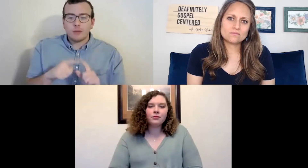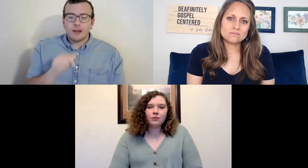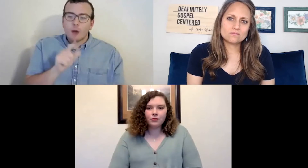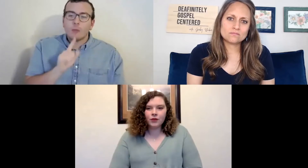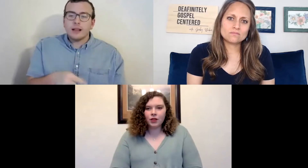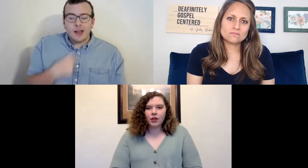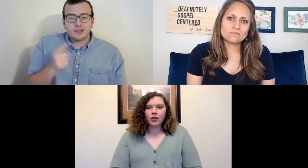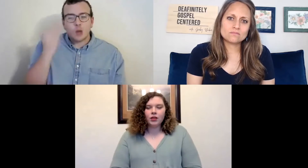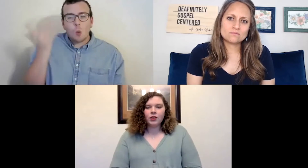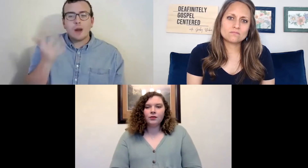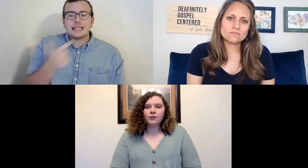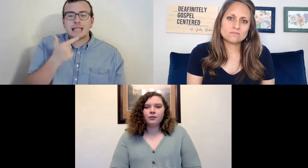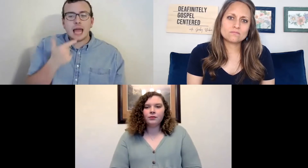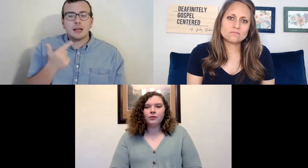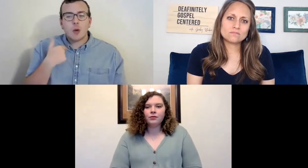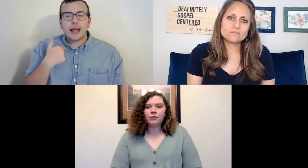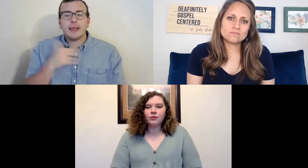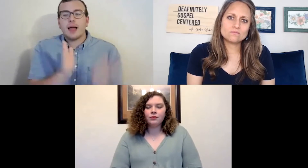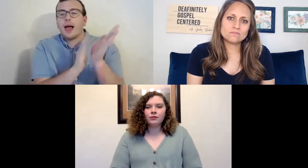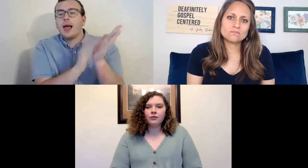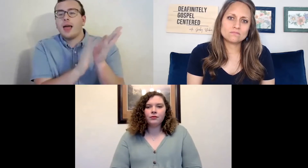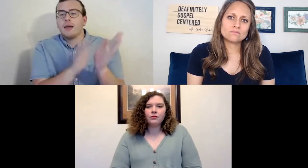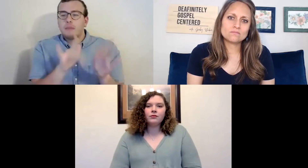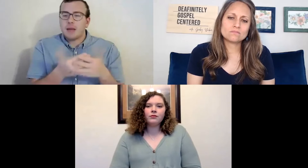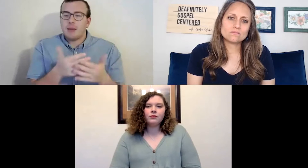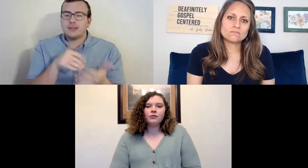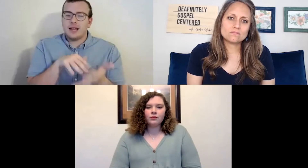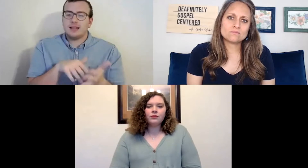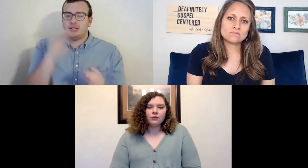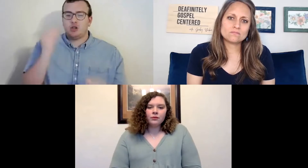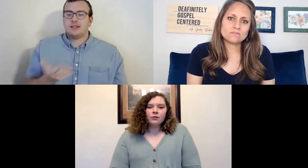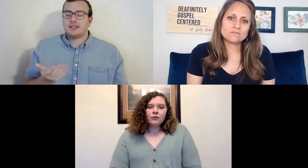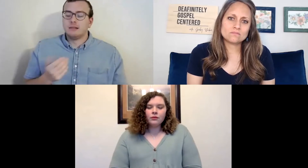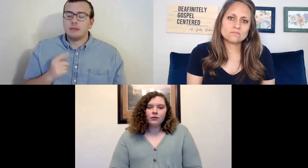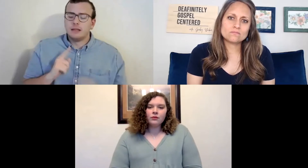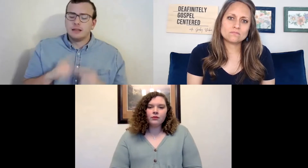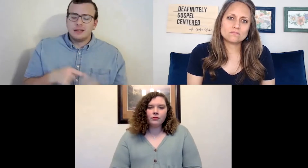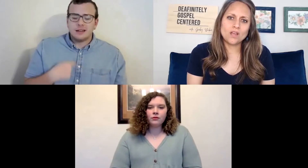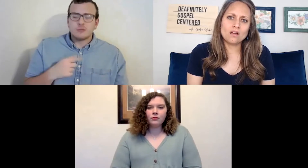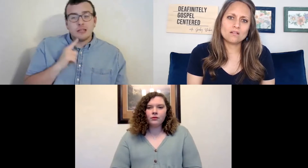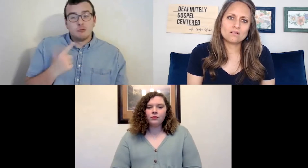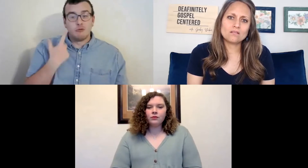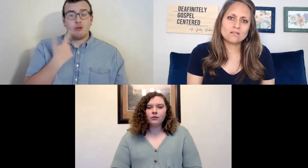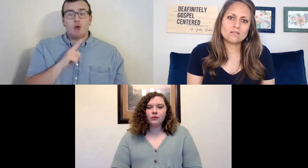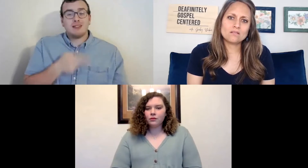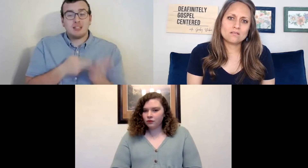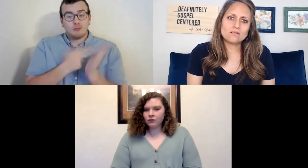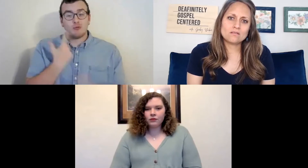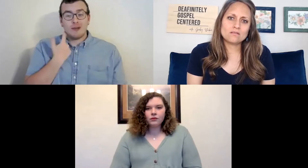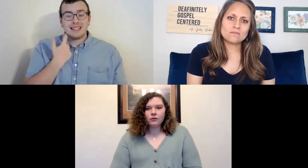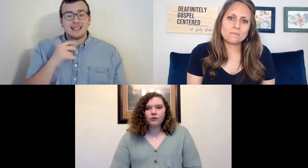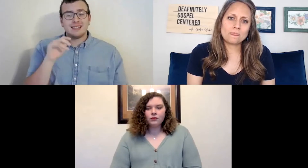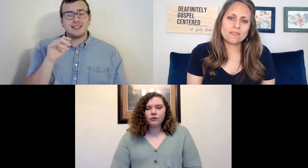saying. And so we were those kids in the Bible studies and everything like that. But to be very honest, until I was about like maybe 19,